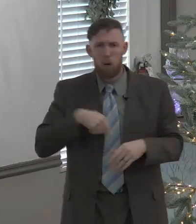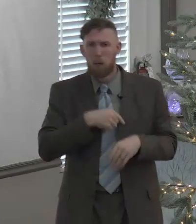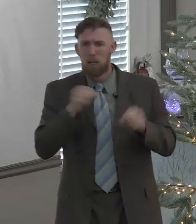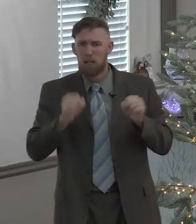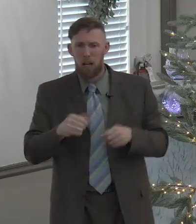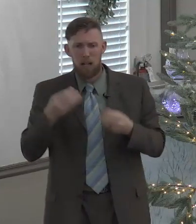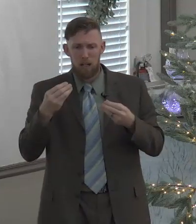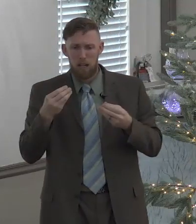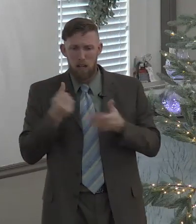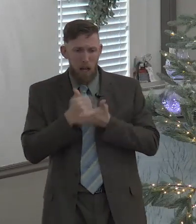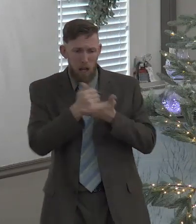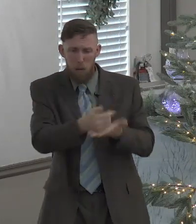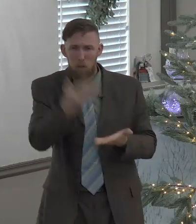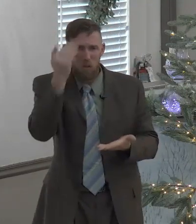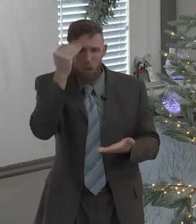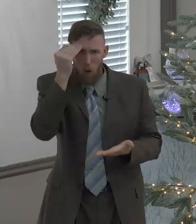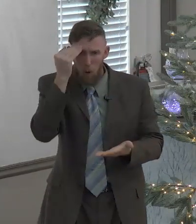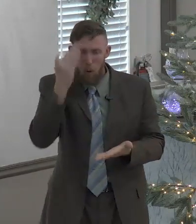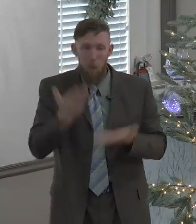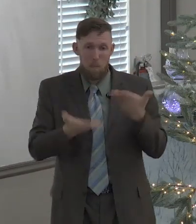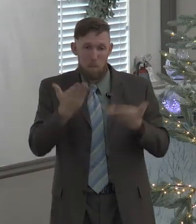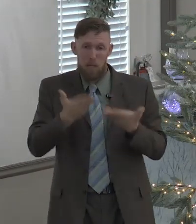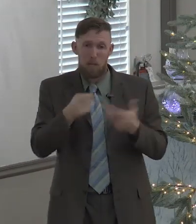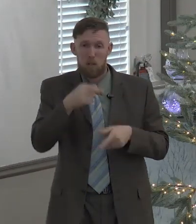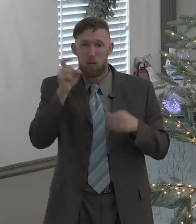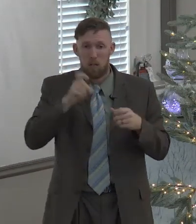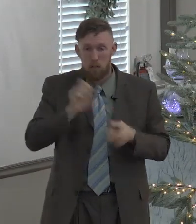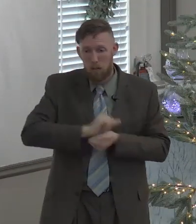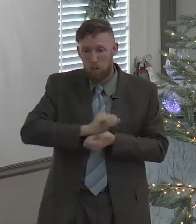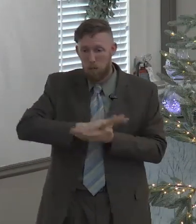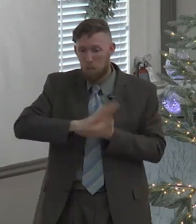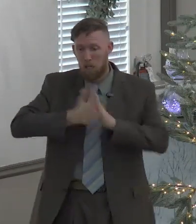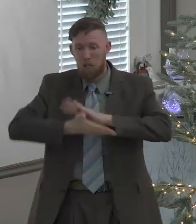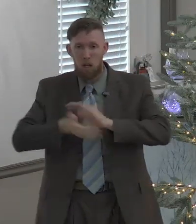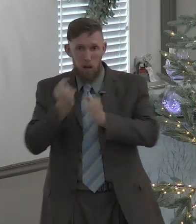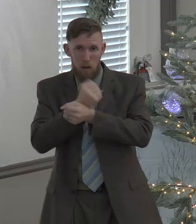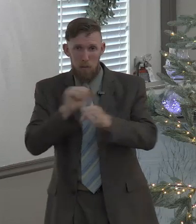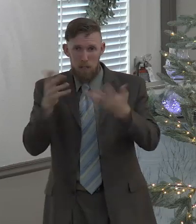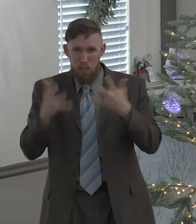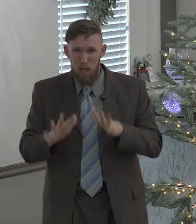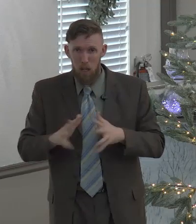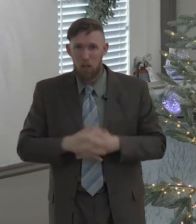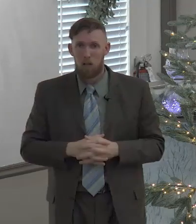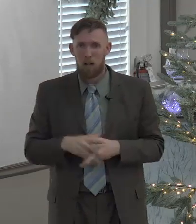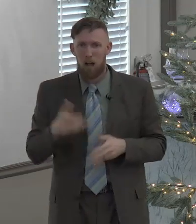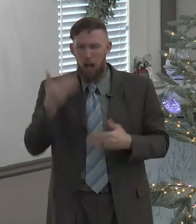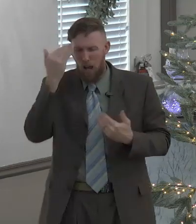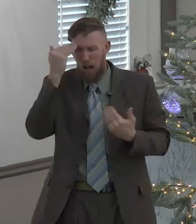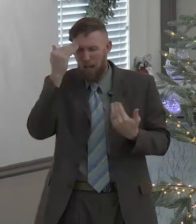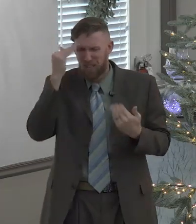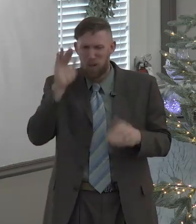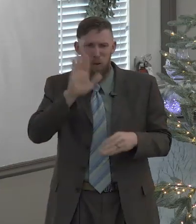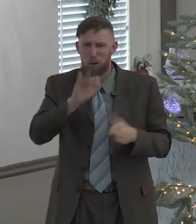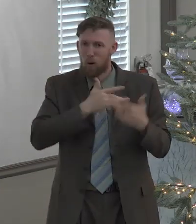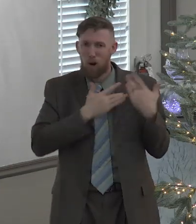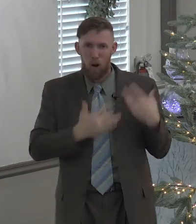salvation. Well, maybe you need to get assurance of your salvation. Or maybe you need to truly get saved.